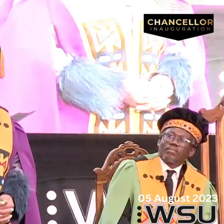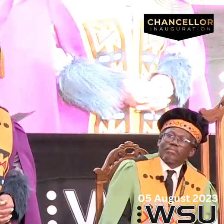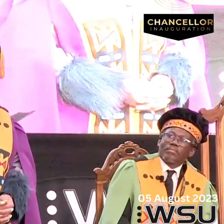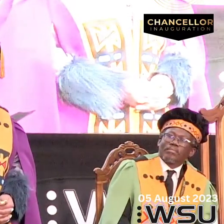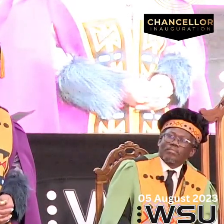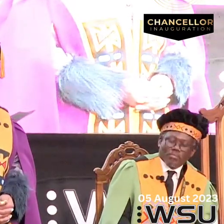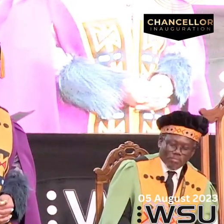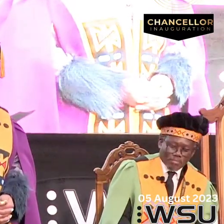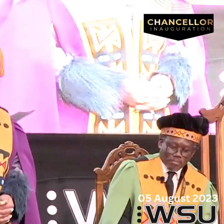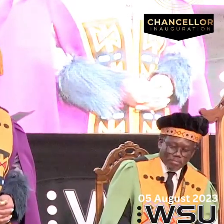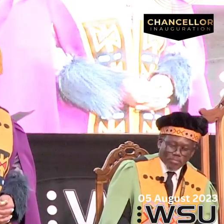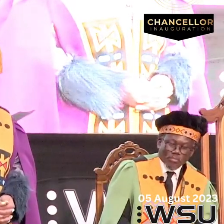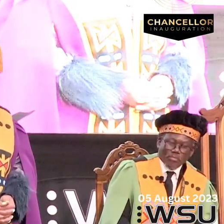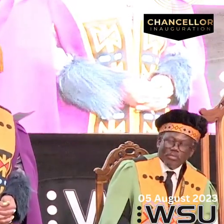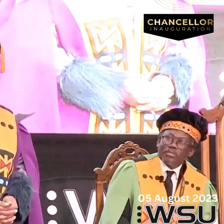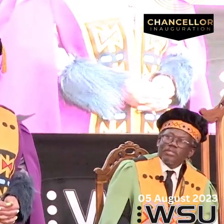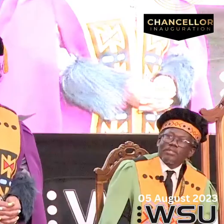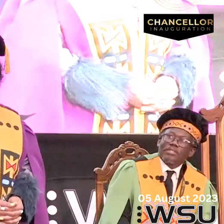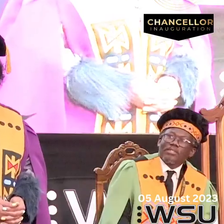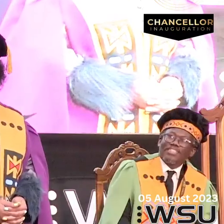ayisenhle yasuka